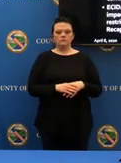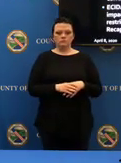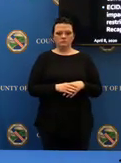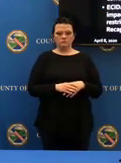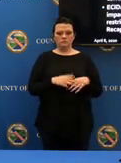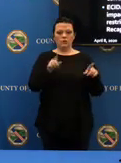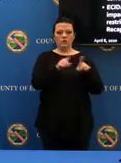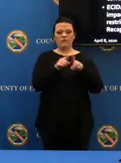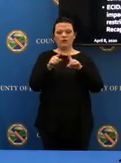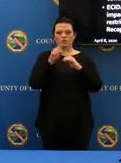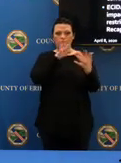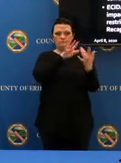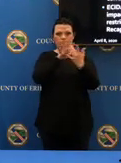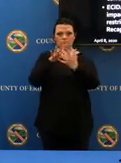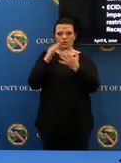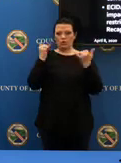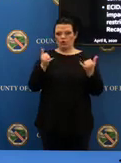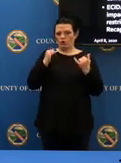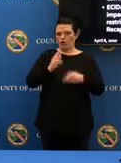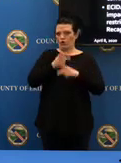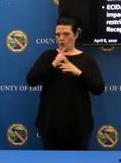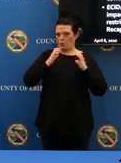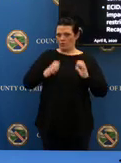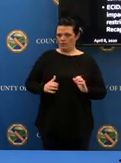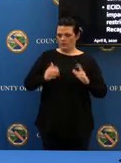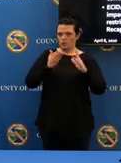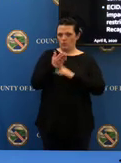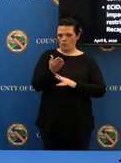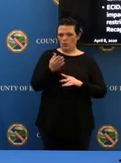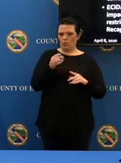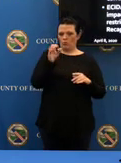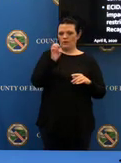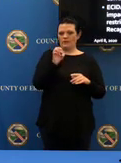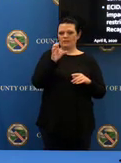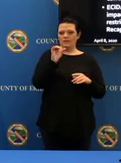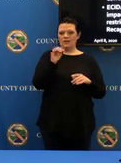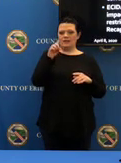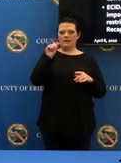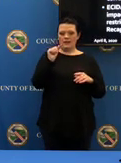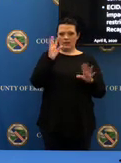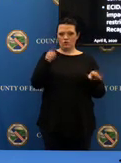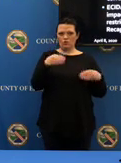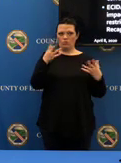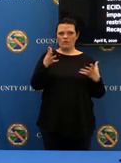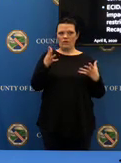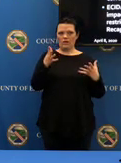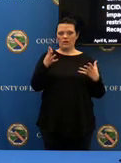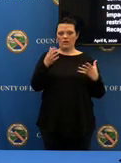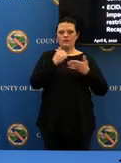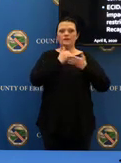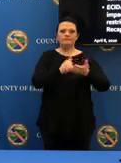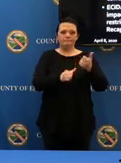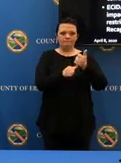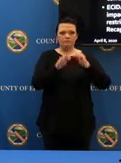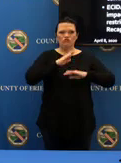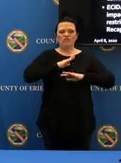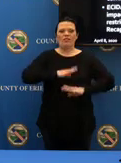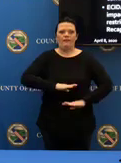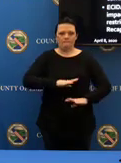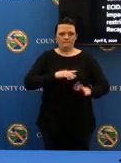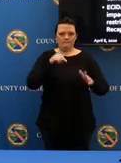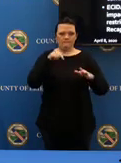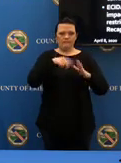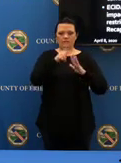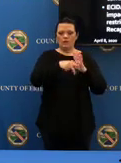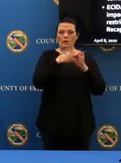We have also reached out to existing loan clients through the ECIDA RDC to provide relief during this period. We understand that many of them